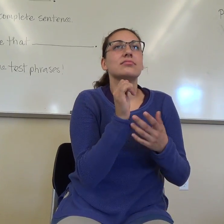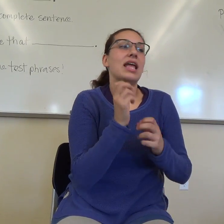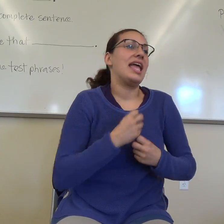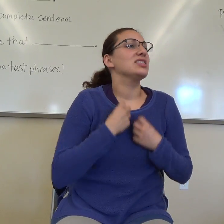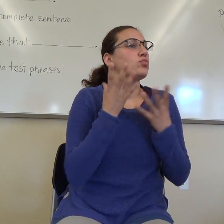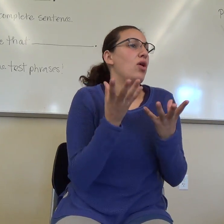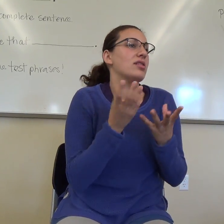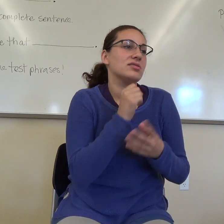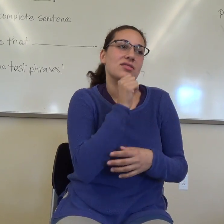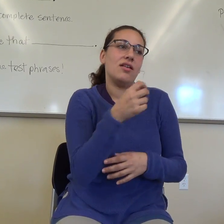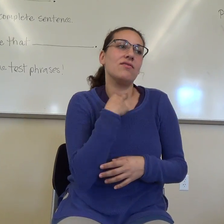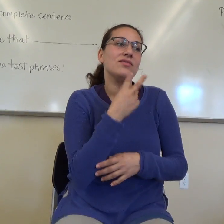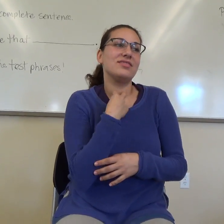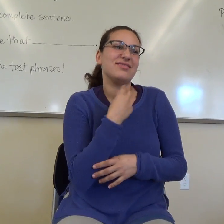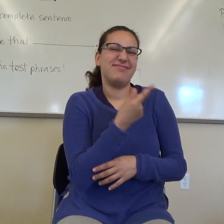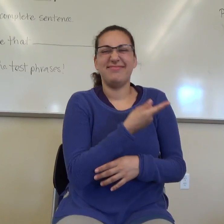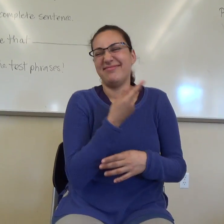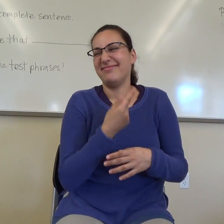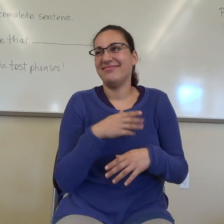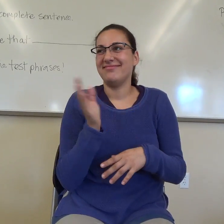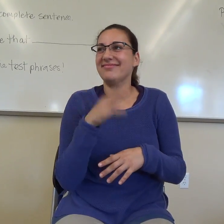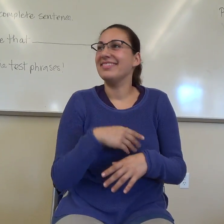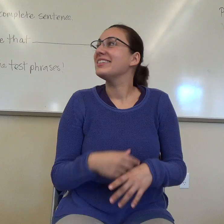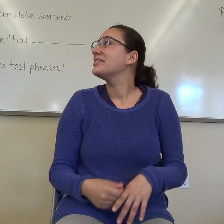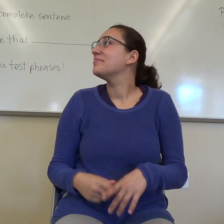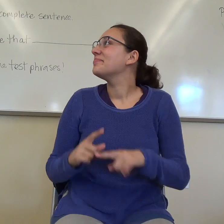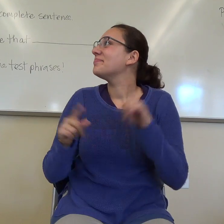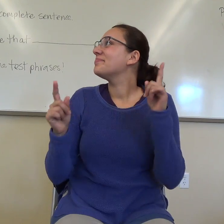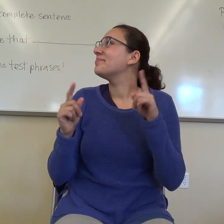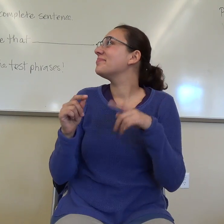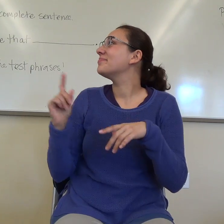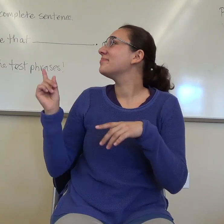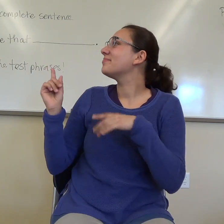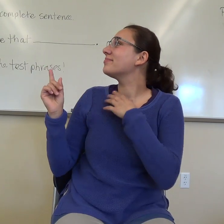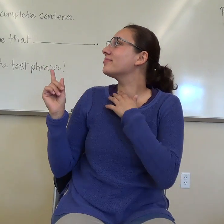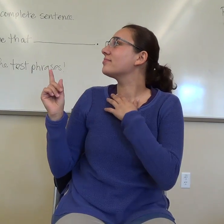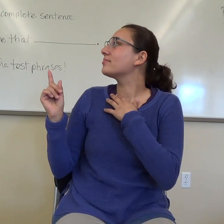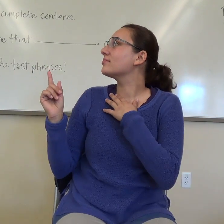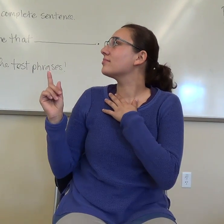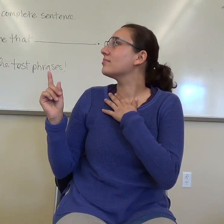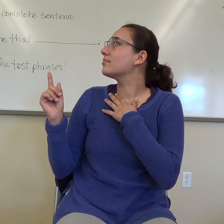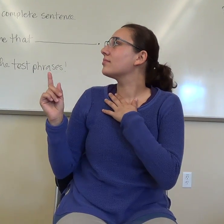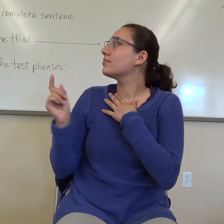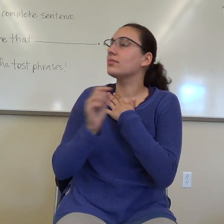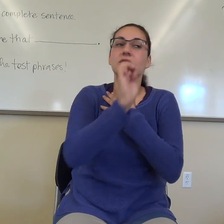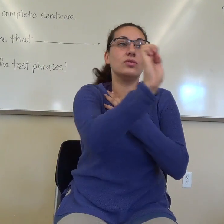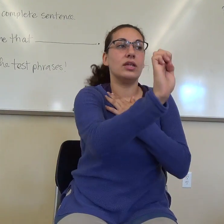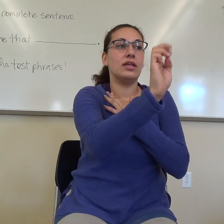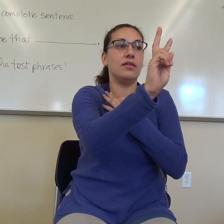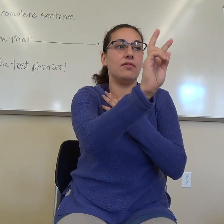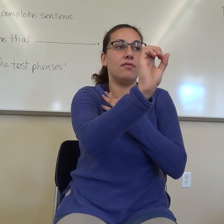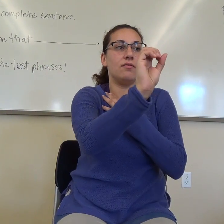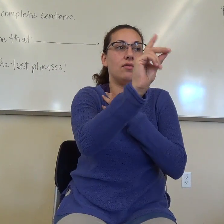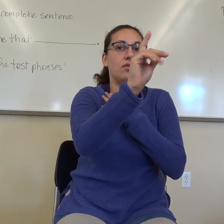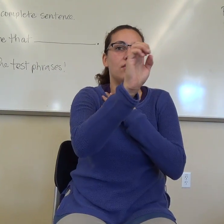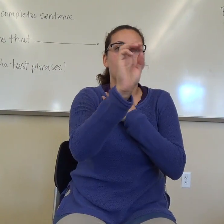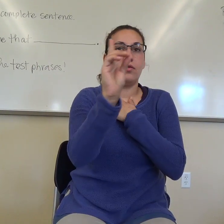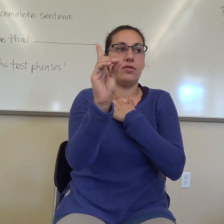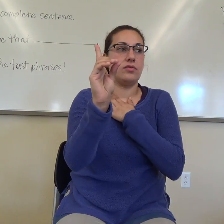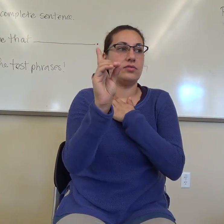defeat of the French is evoked in the celebration known as Cinco de Mayo. Okay, this was your